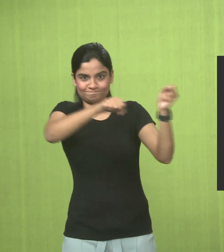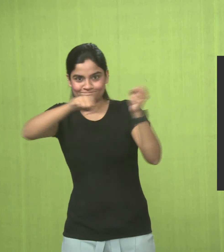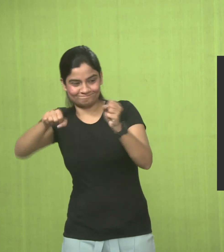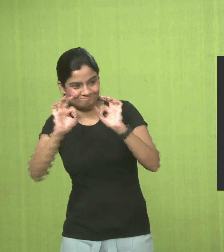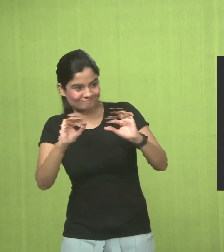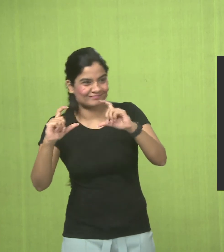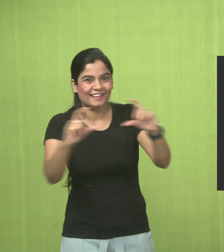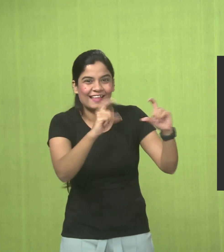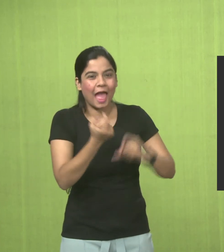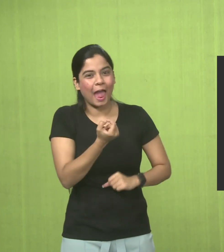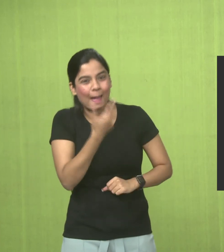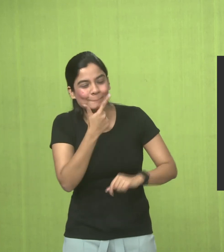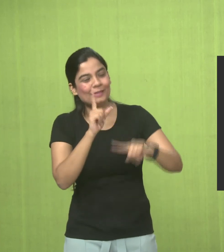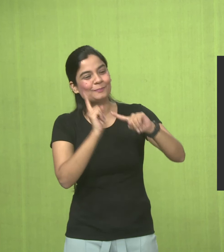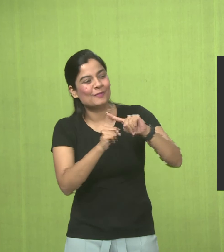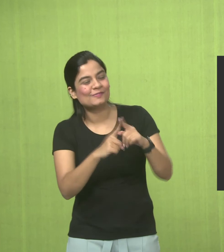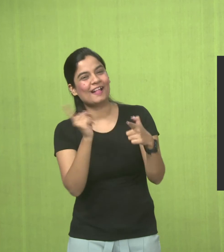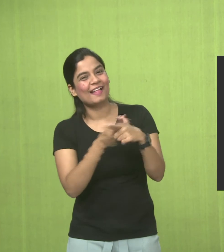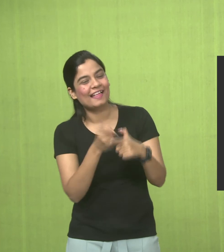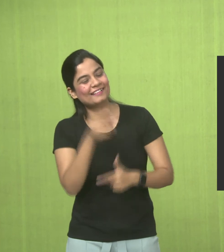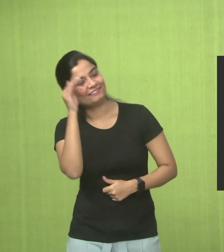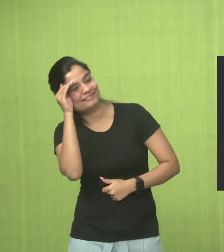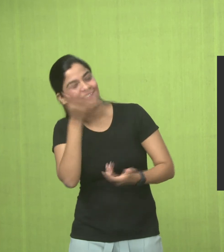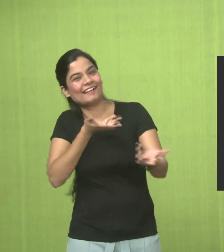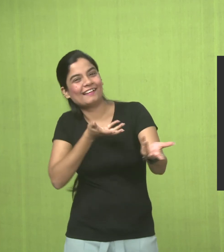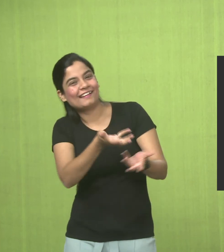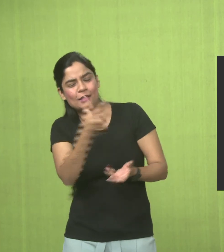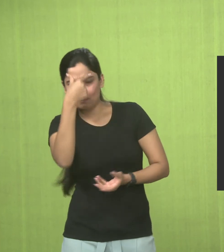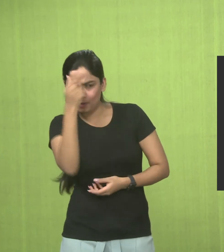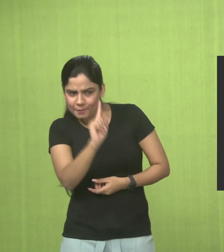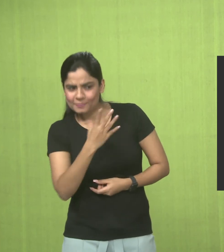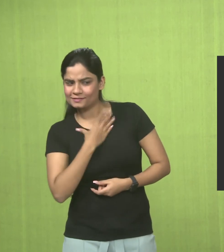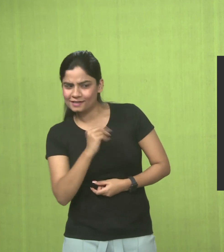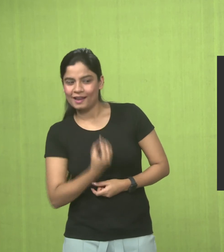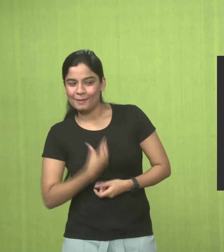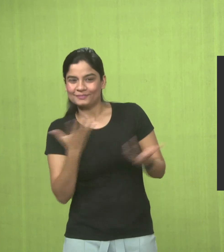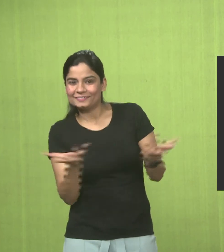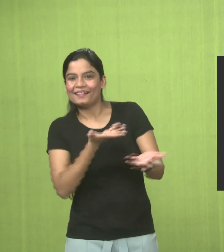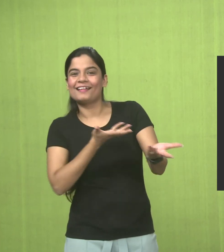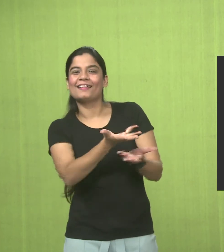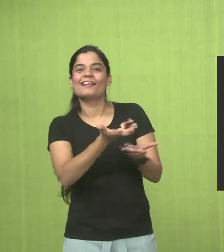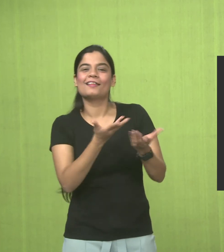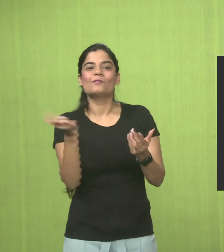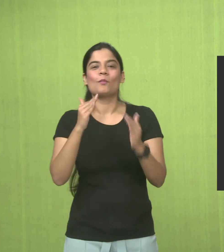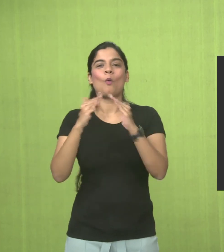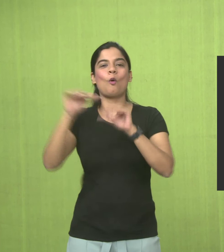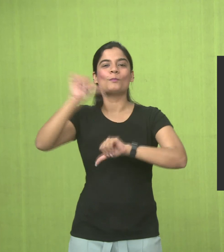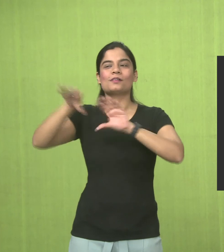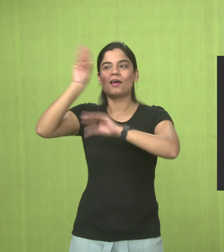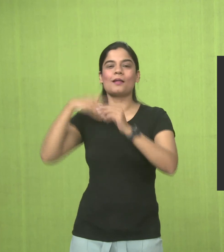of them, take them to the washroom, give them happiness and positivity, listen to their problems, encourage them, give them medicines, give